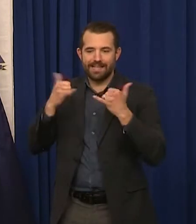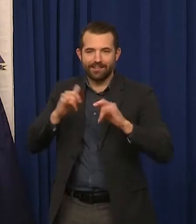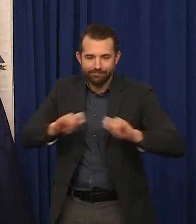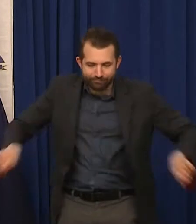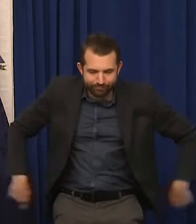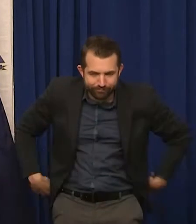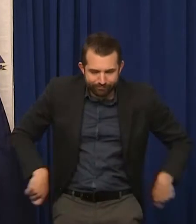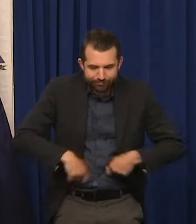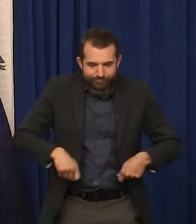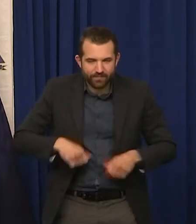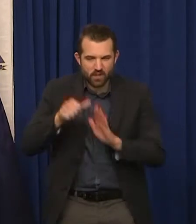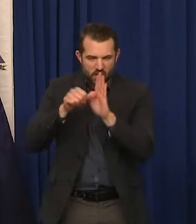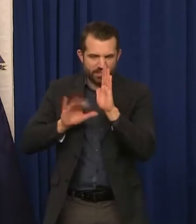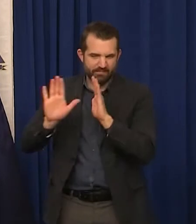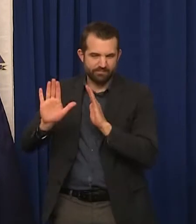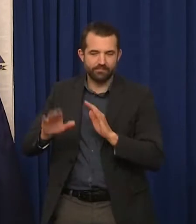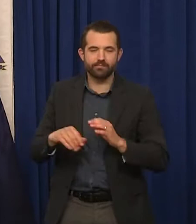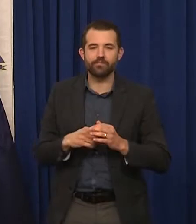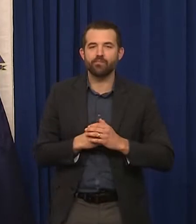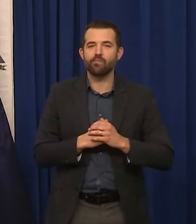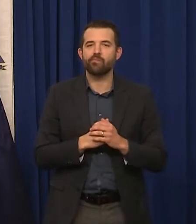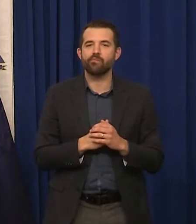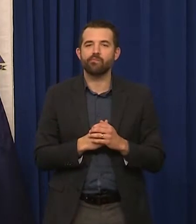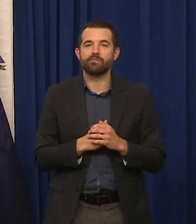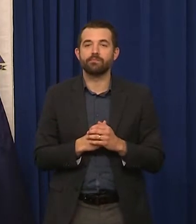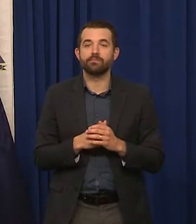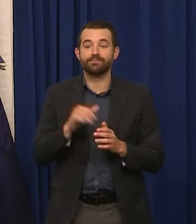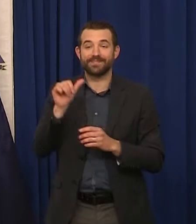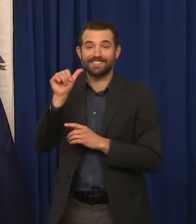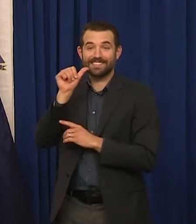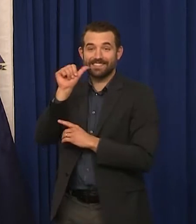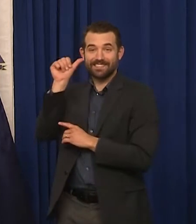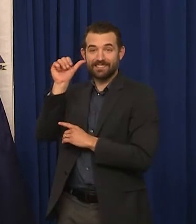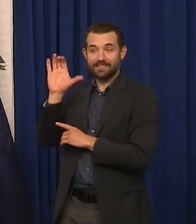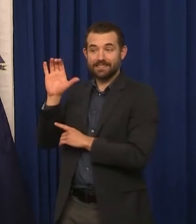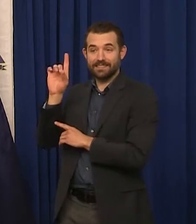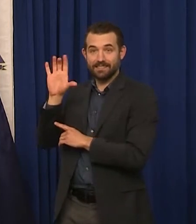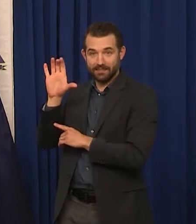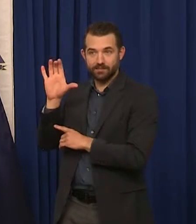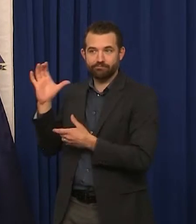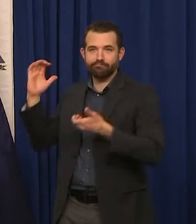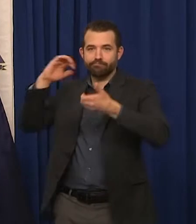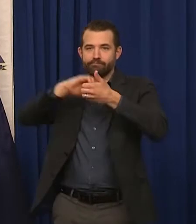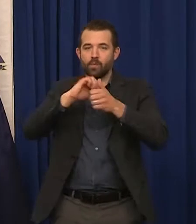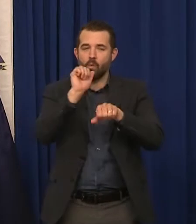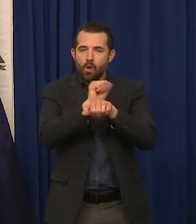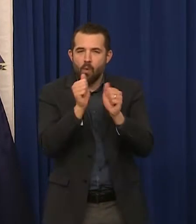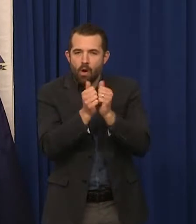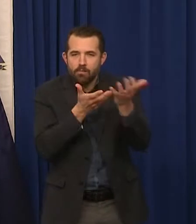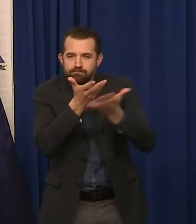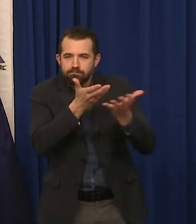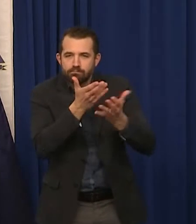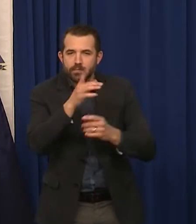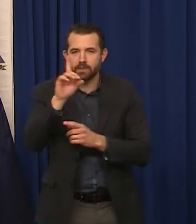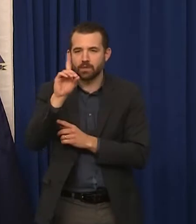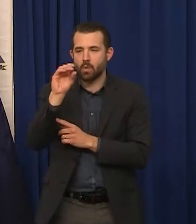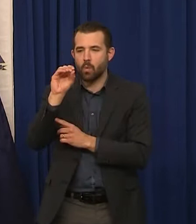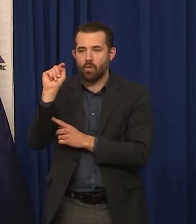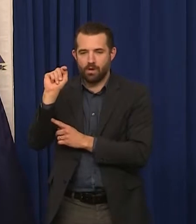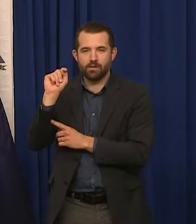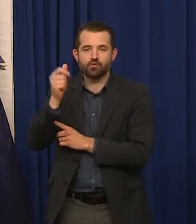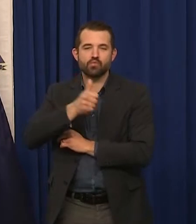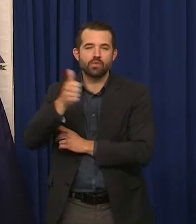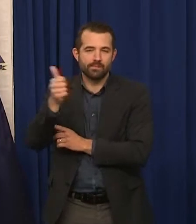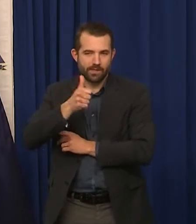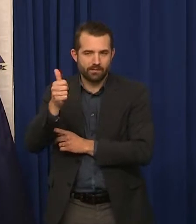Yesterday, Maine CDC staff, working with our colleagues at the Department of Transportation, filled a total of